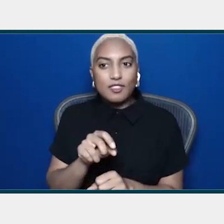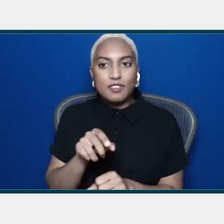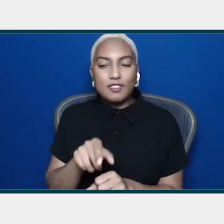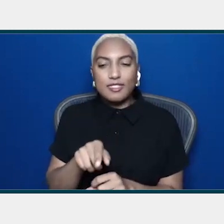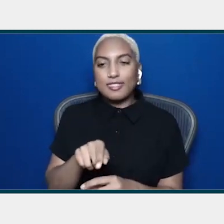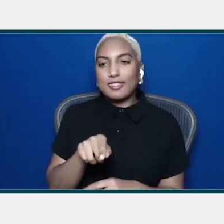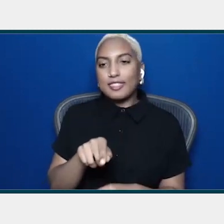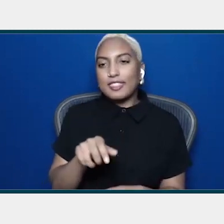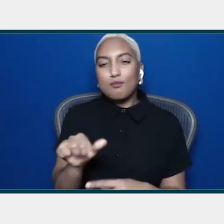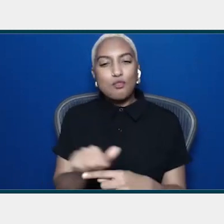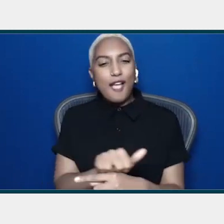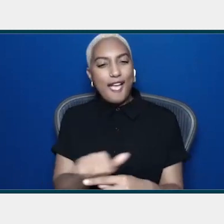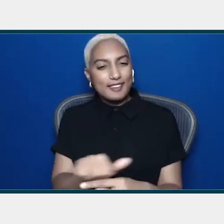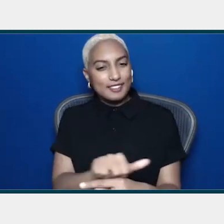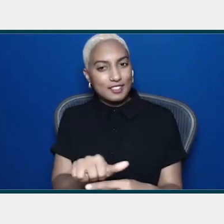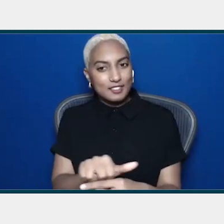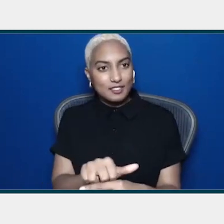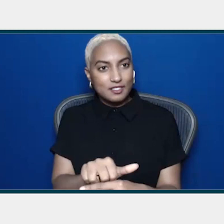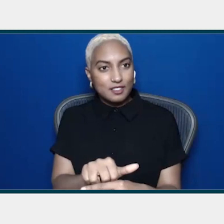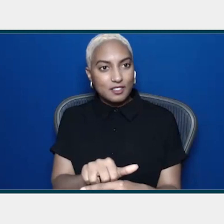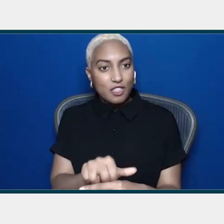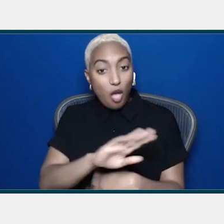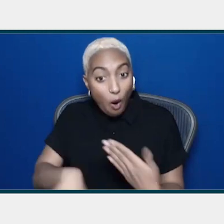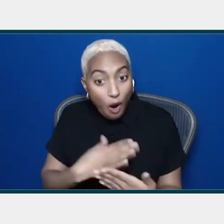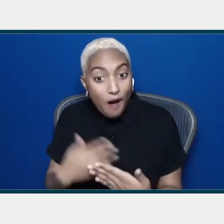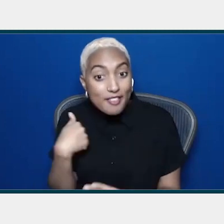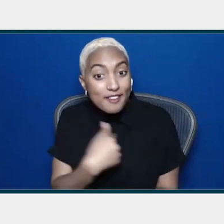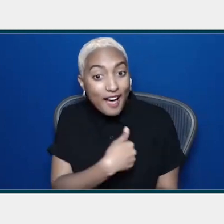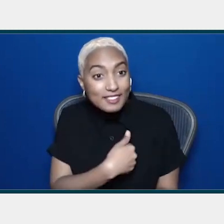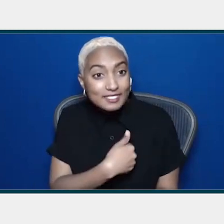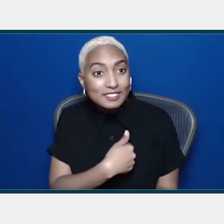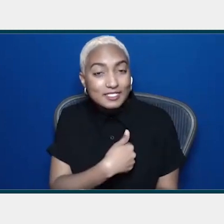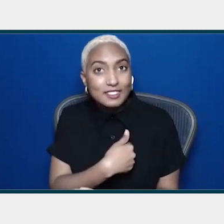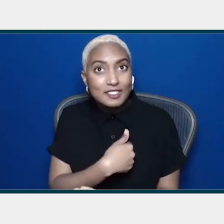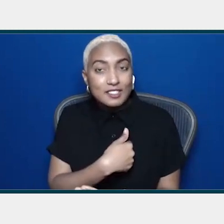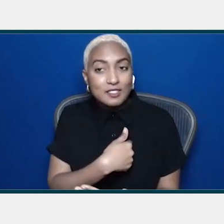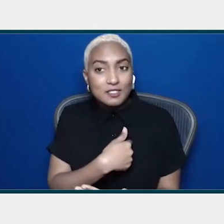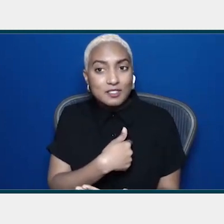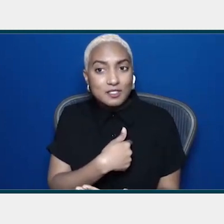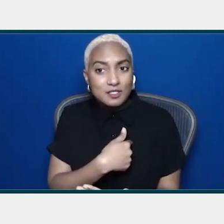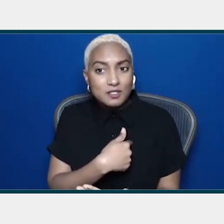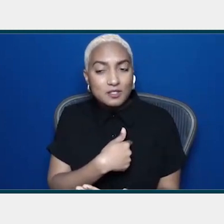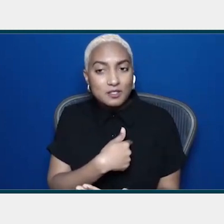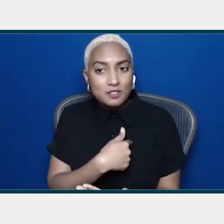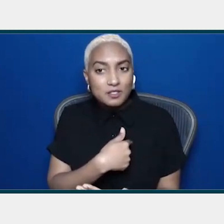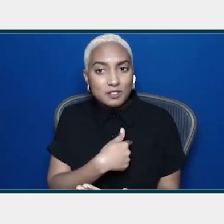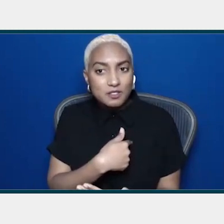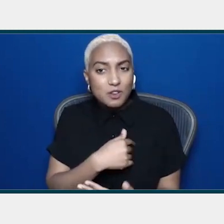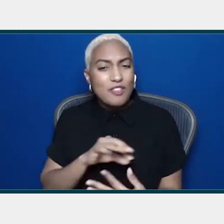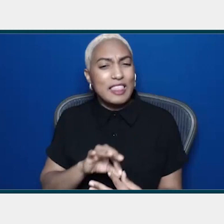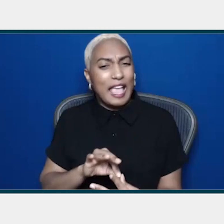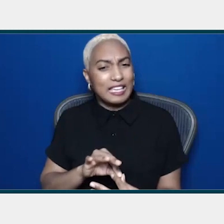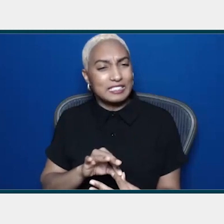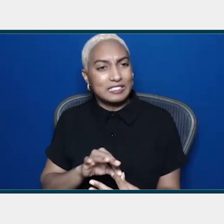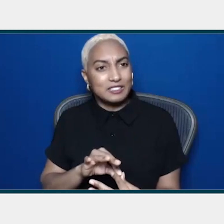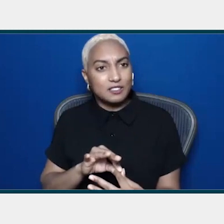ask for our needs to be met, our boundaries to be respected. And